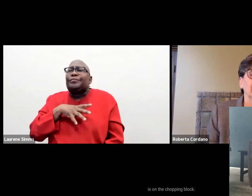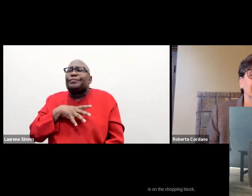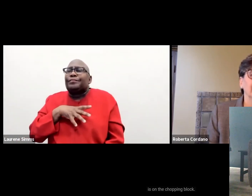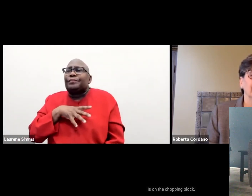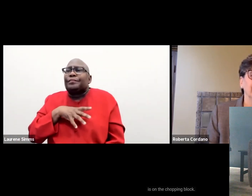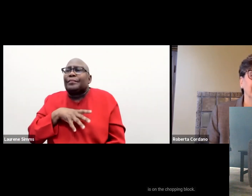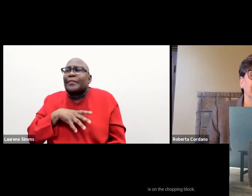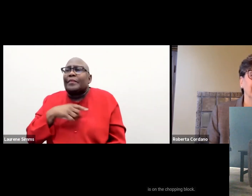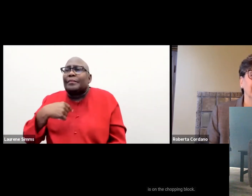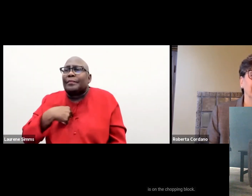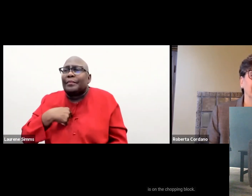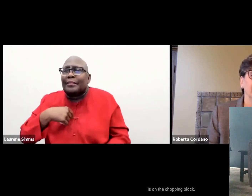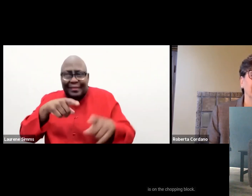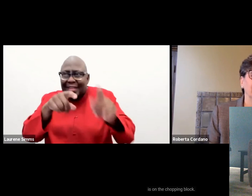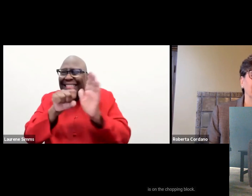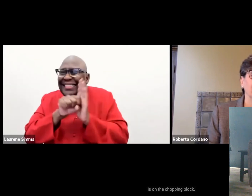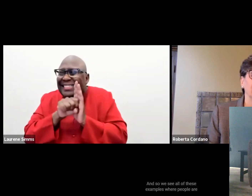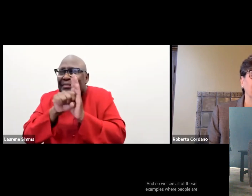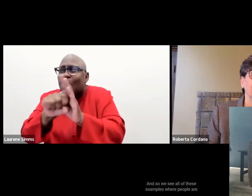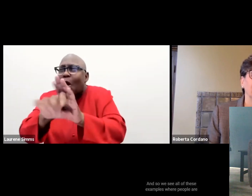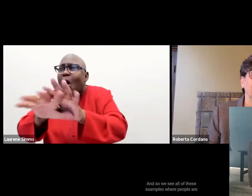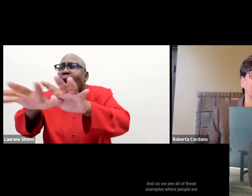is on the chopping block.